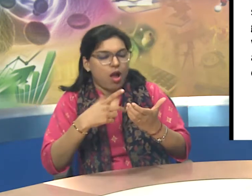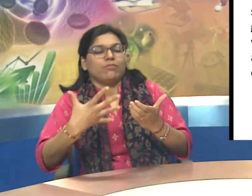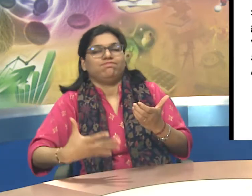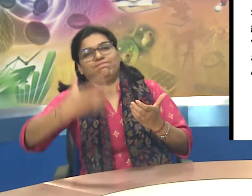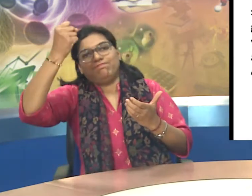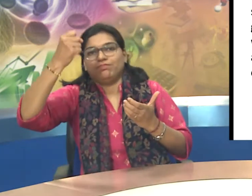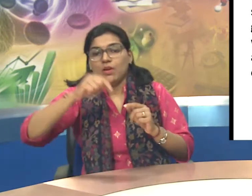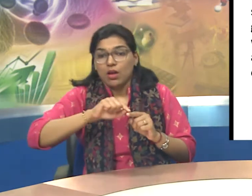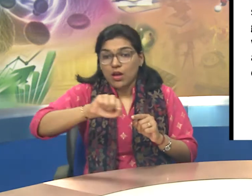which is called